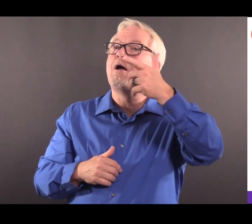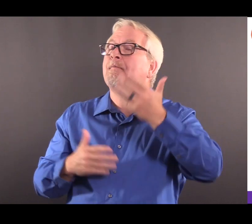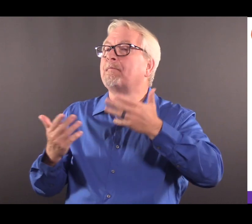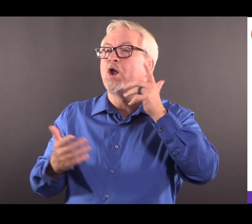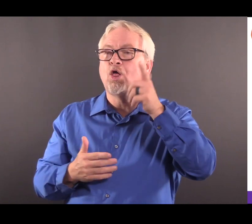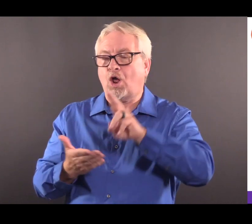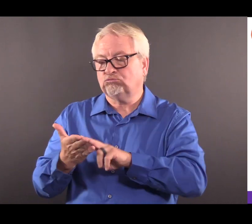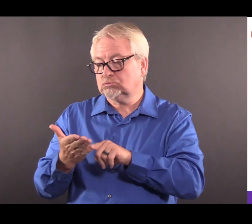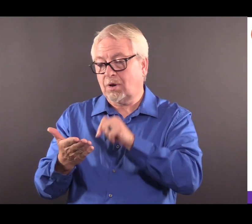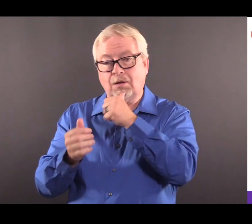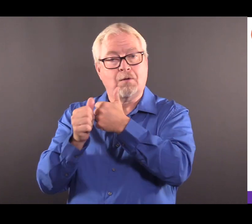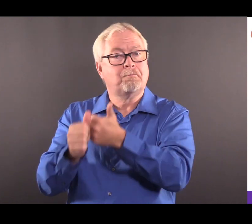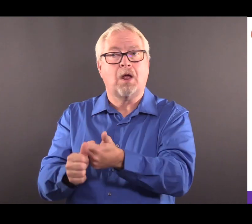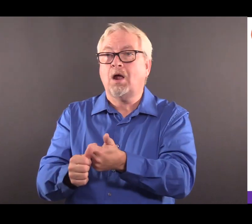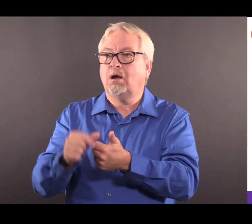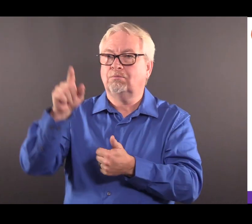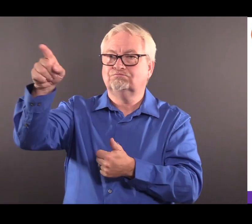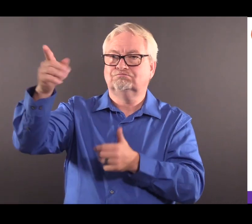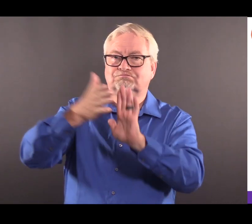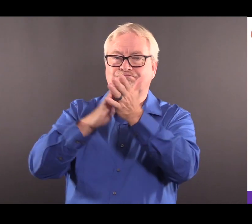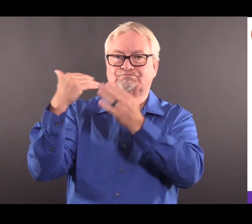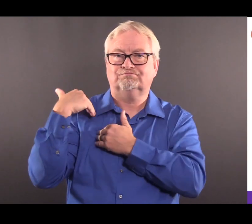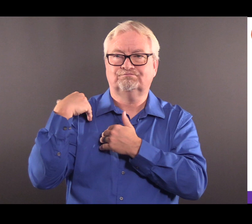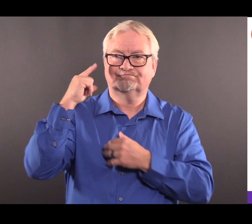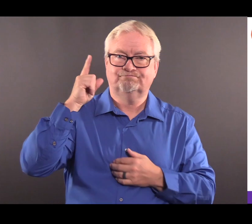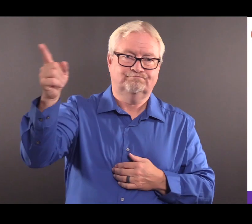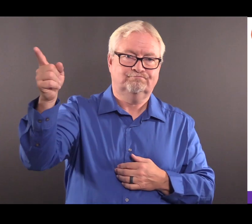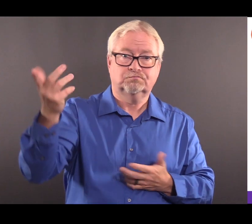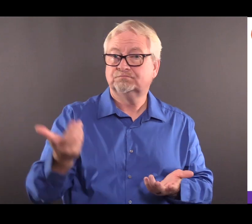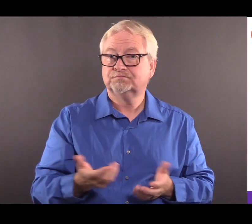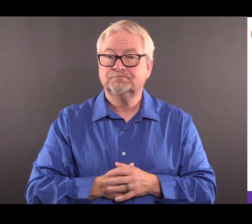for any reason the contract terms are not met.